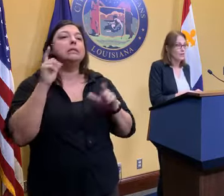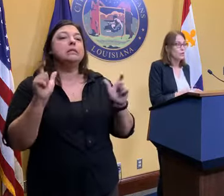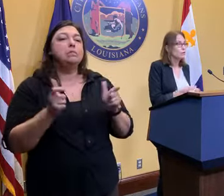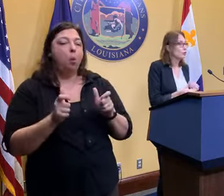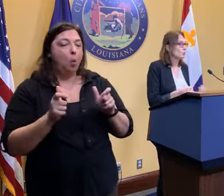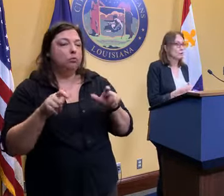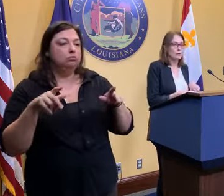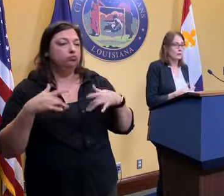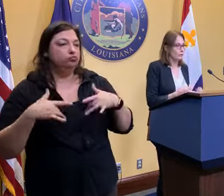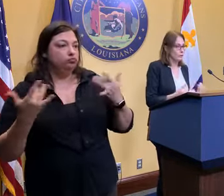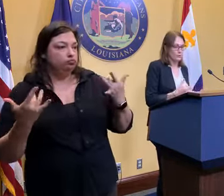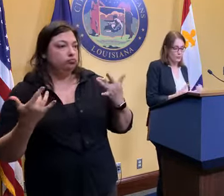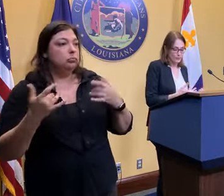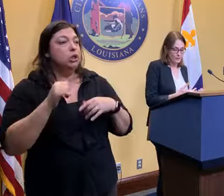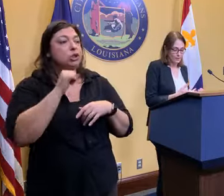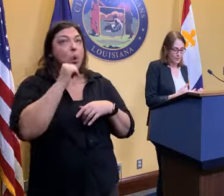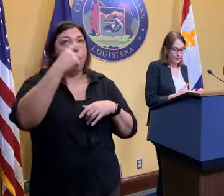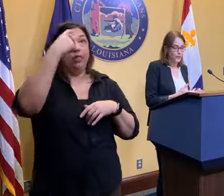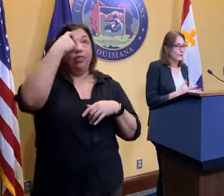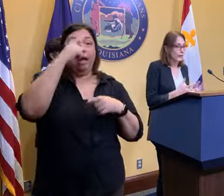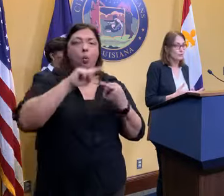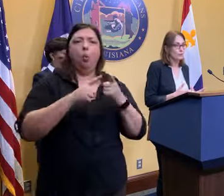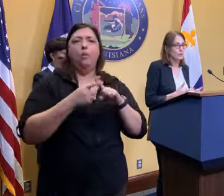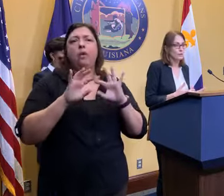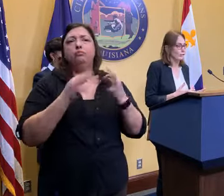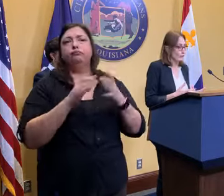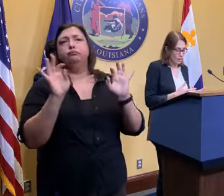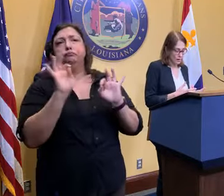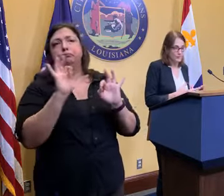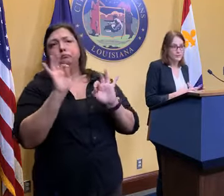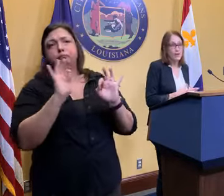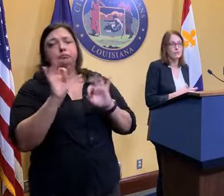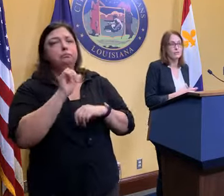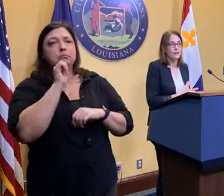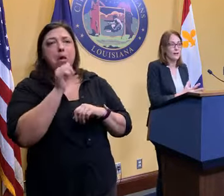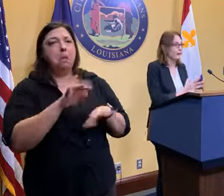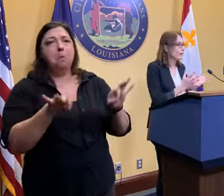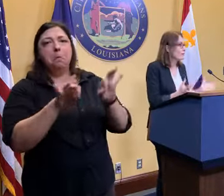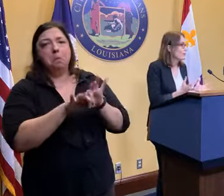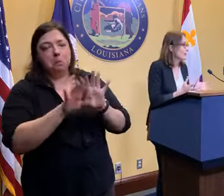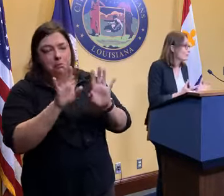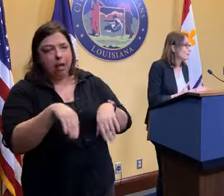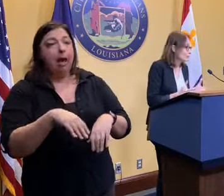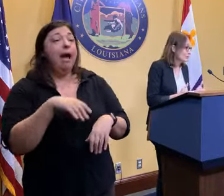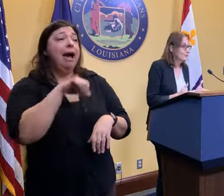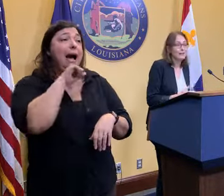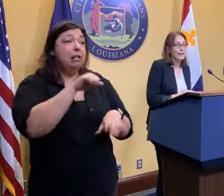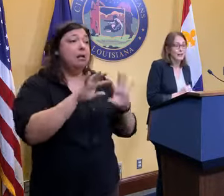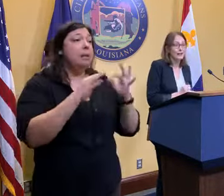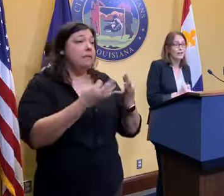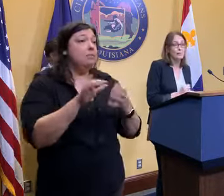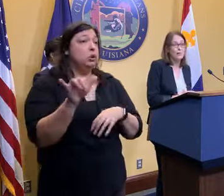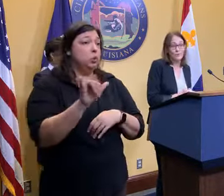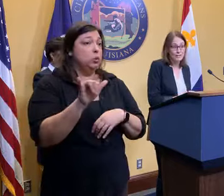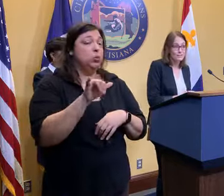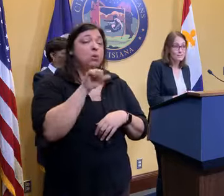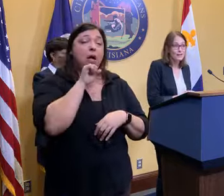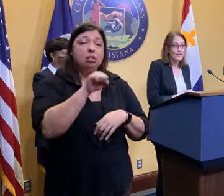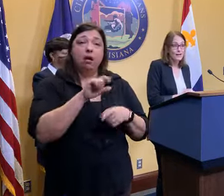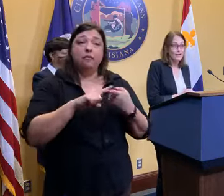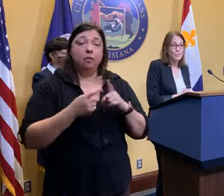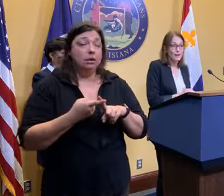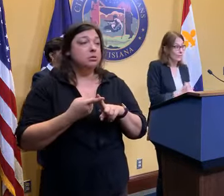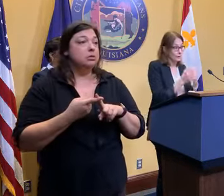gatherings. Don't let the comfort of your friends and family allow you to let your guard down. I love my family too, and I love my